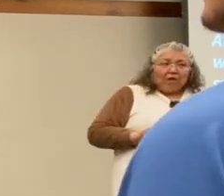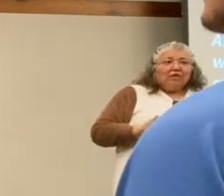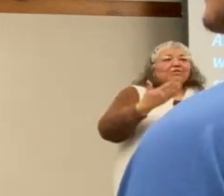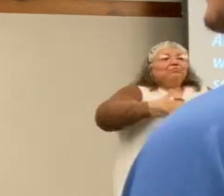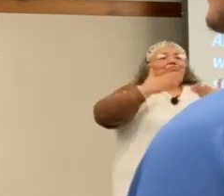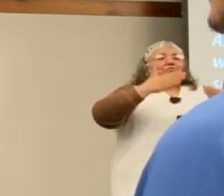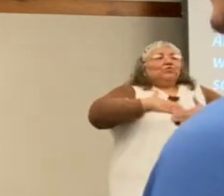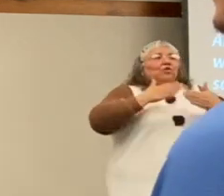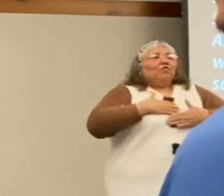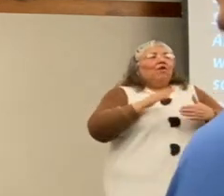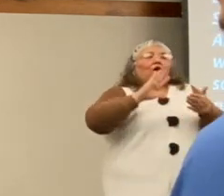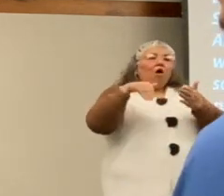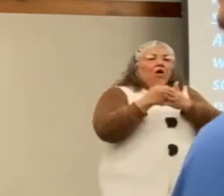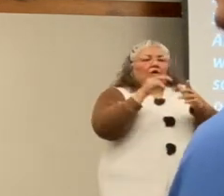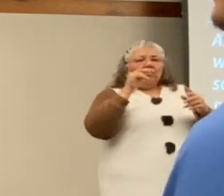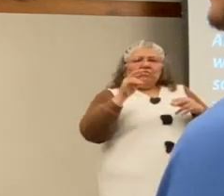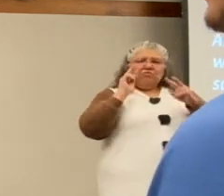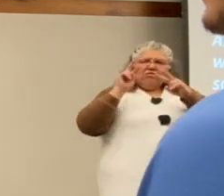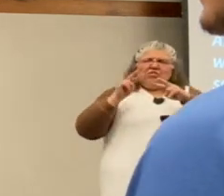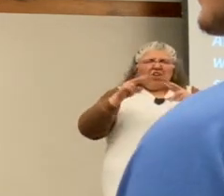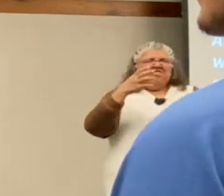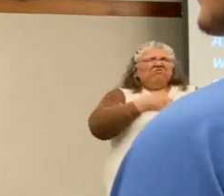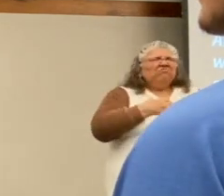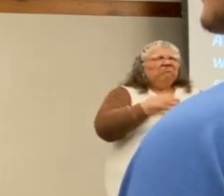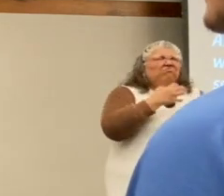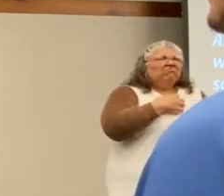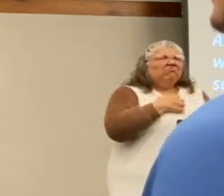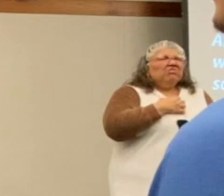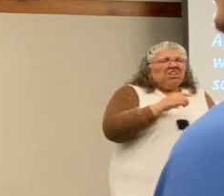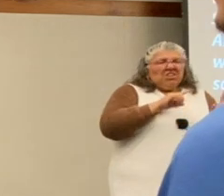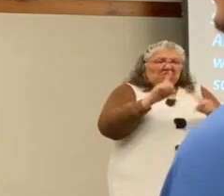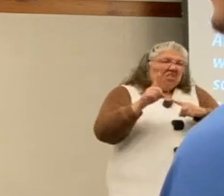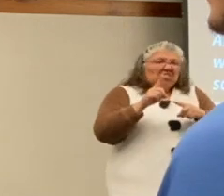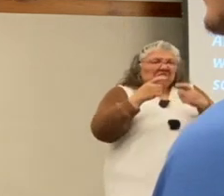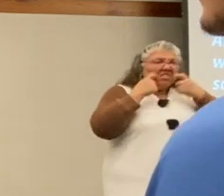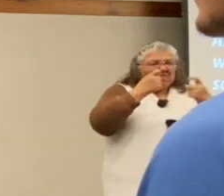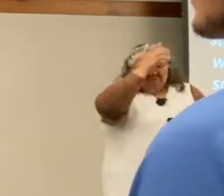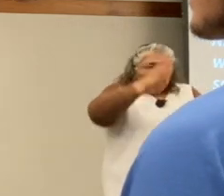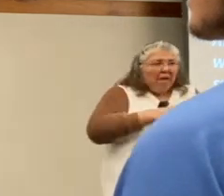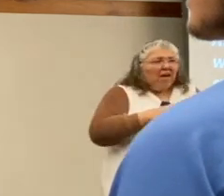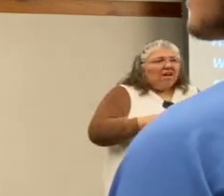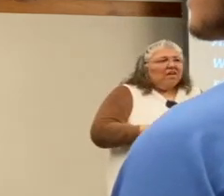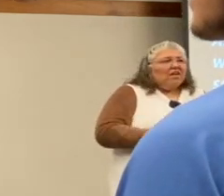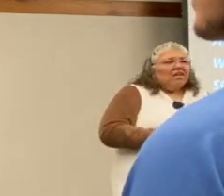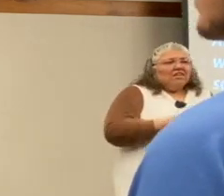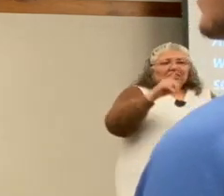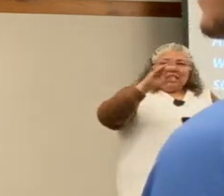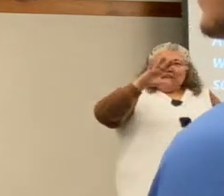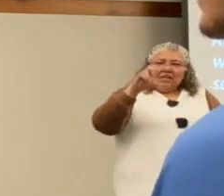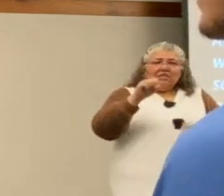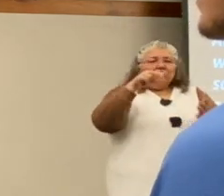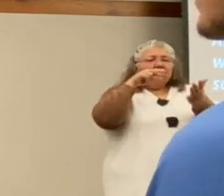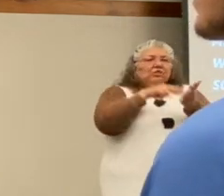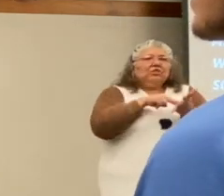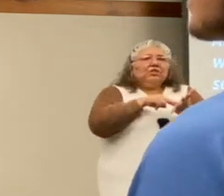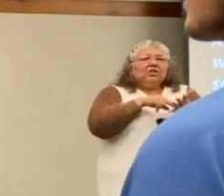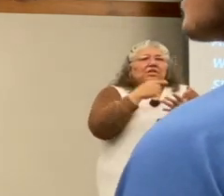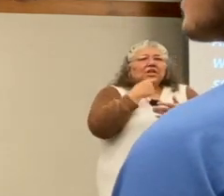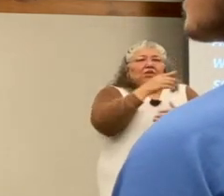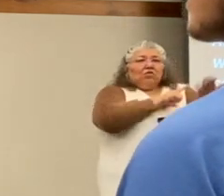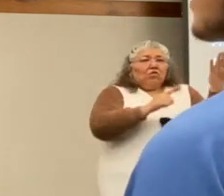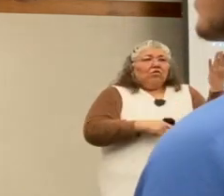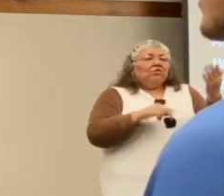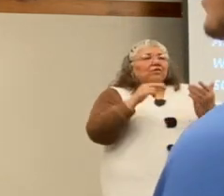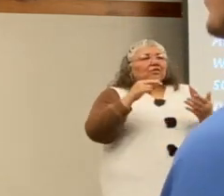joyfully. All who saw it began to complain, "He's gone to stay with a sinful man." But Zacchaeus stood there and said to the Lord,